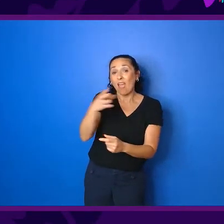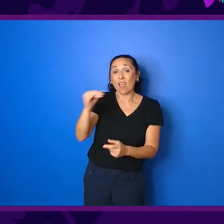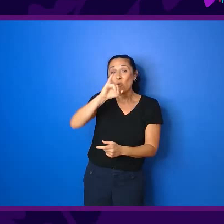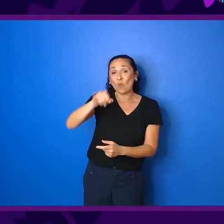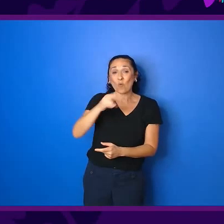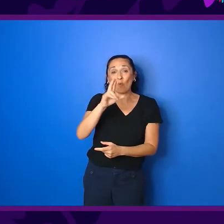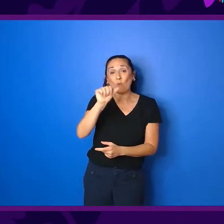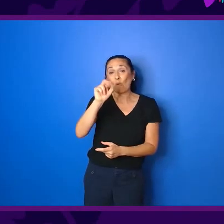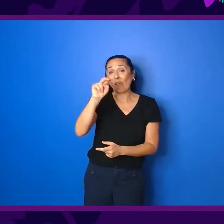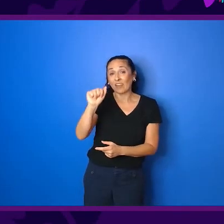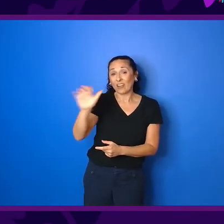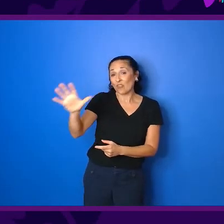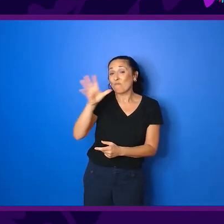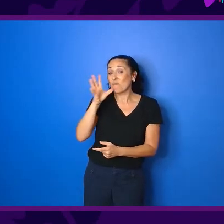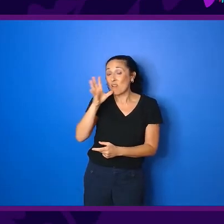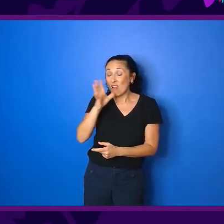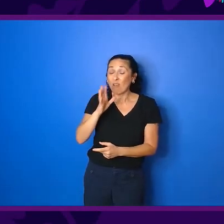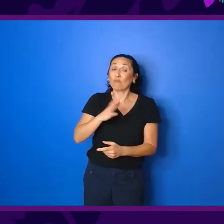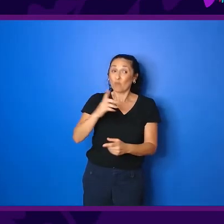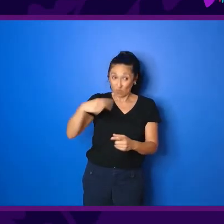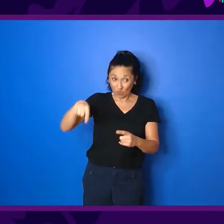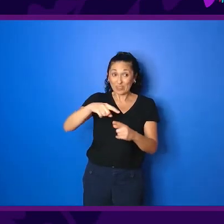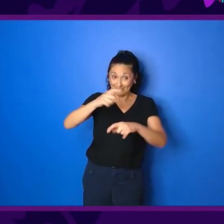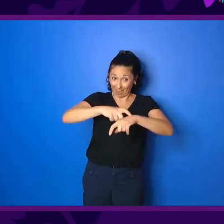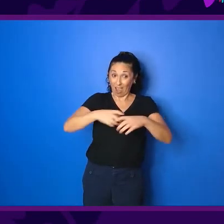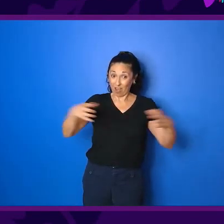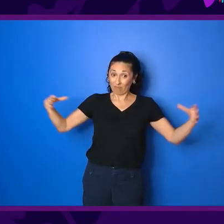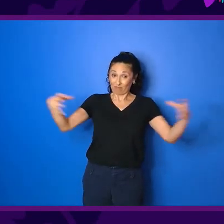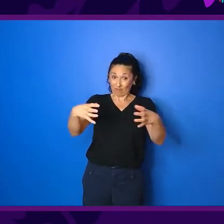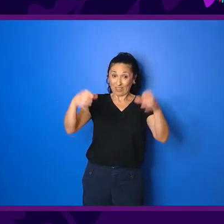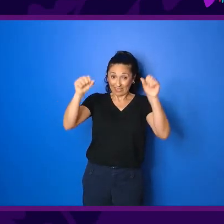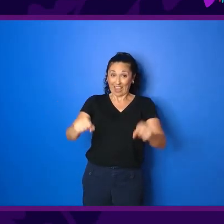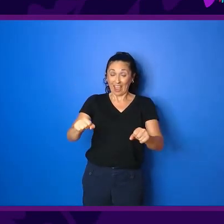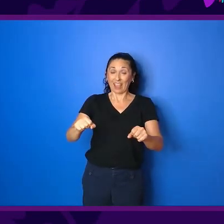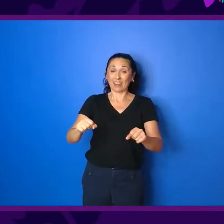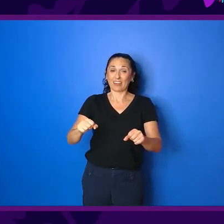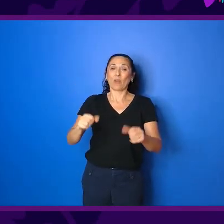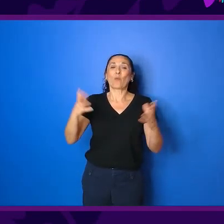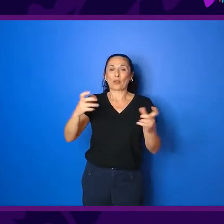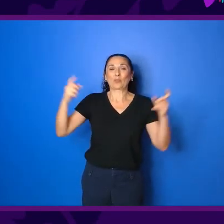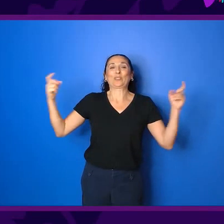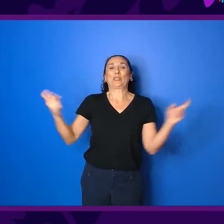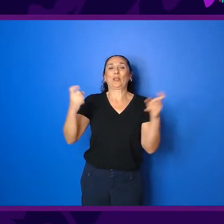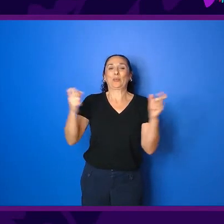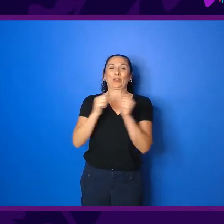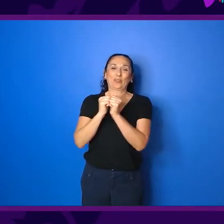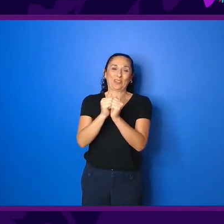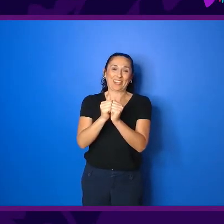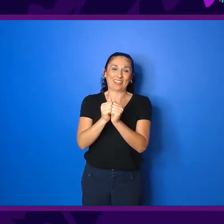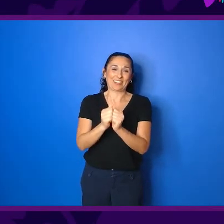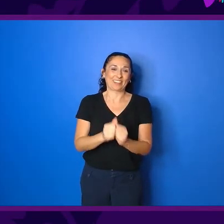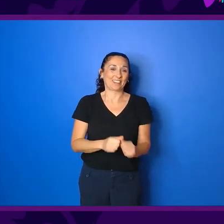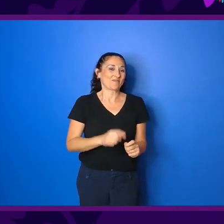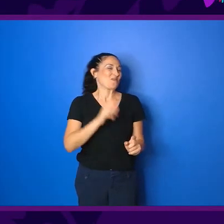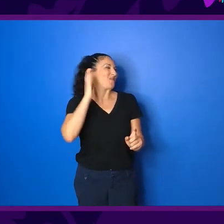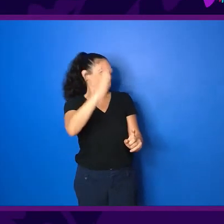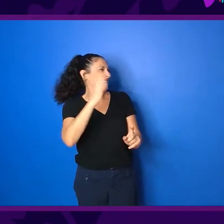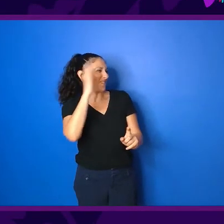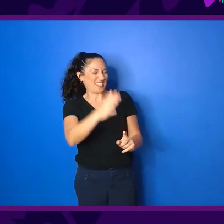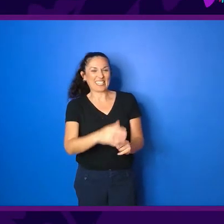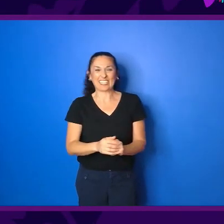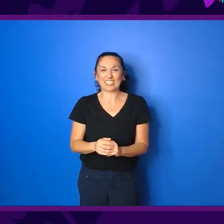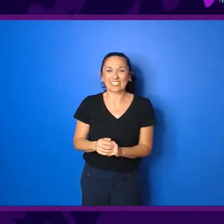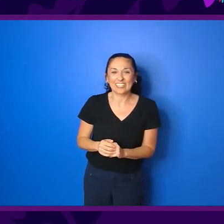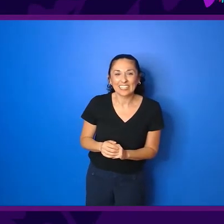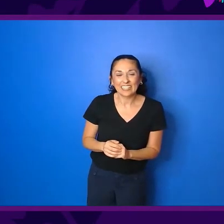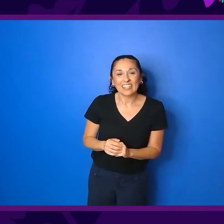mom, as soon as we can all get together and have an in-life celebration. Absolutely. Well, thank you. We wanted